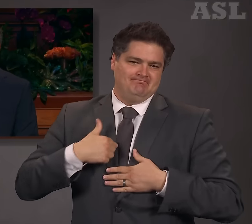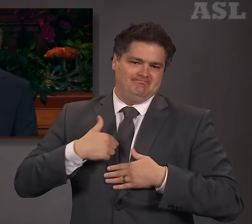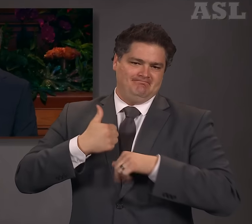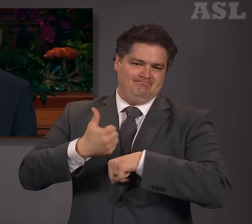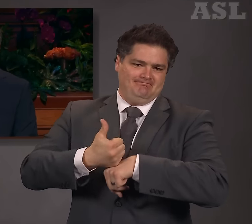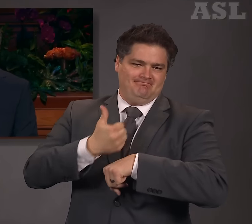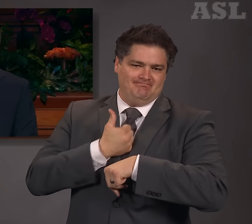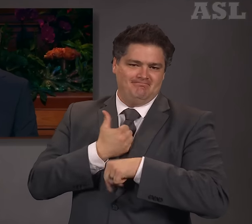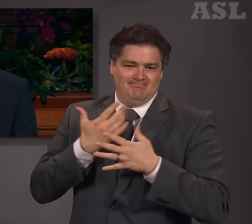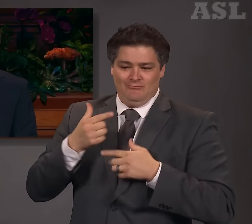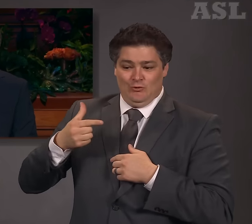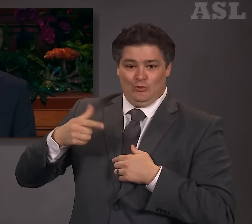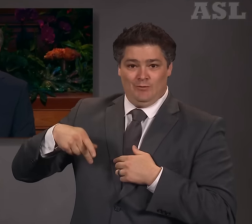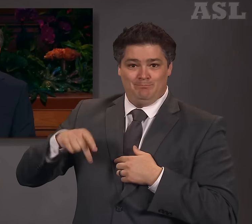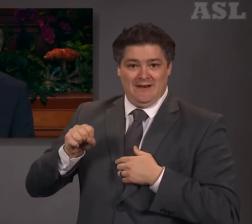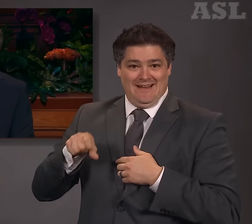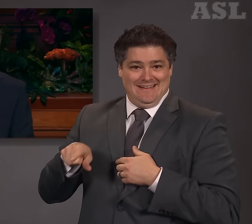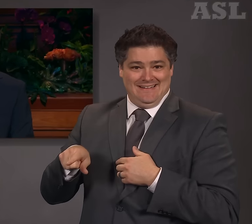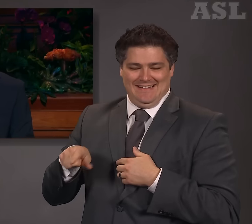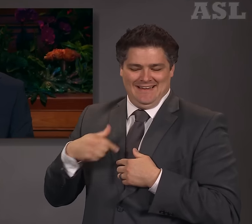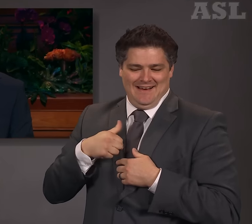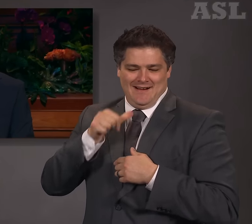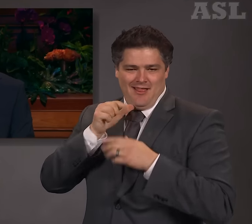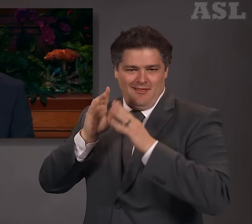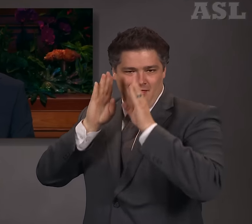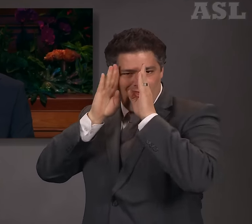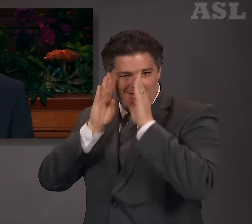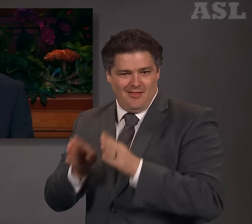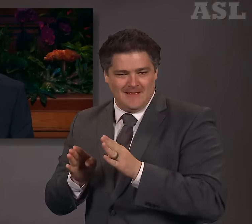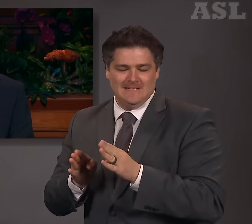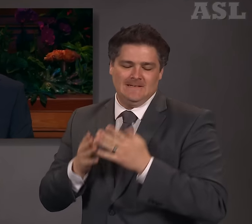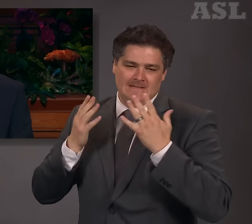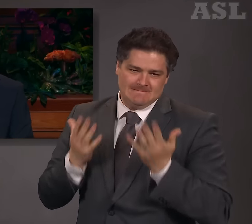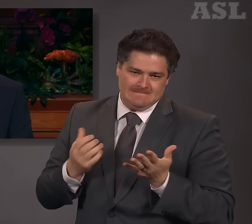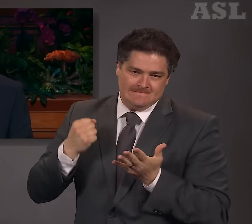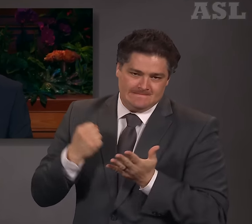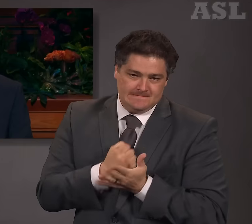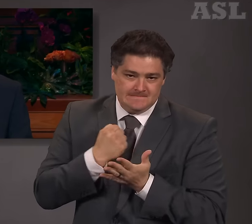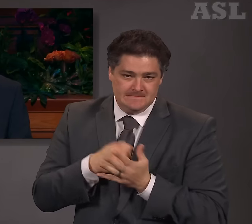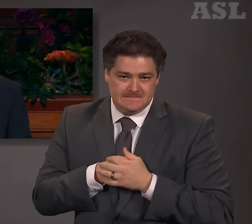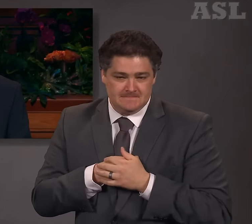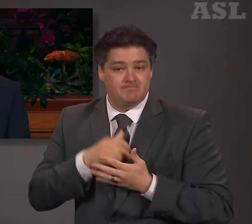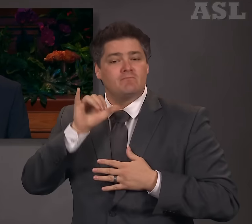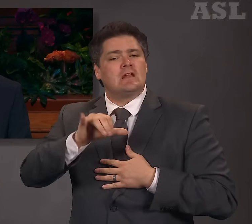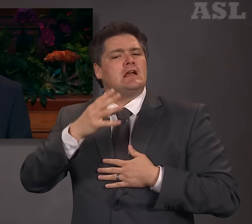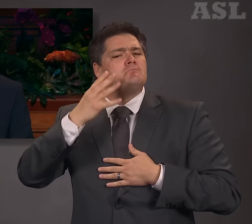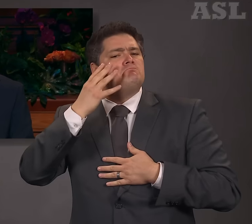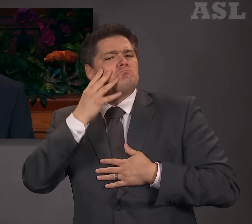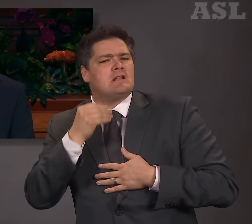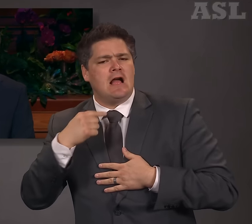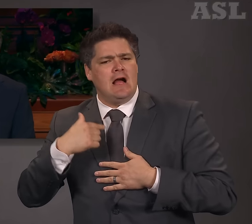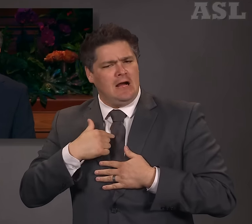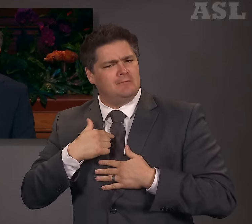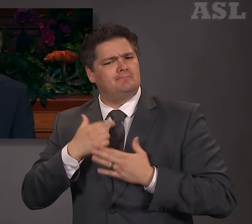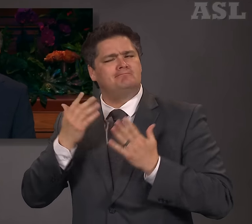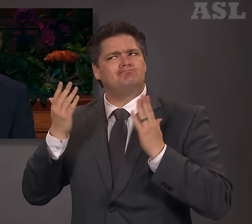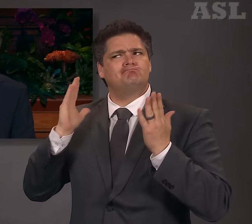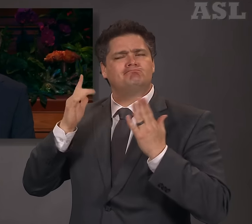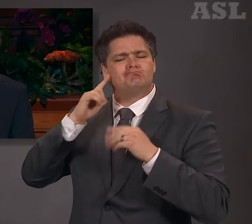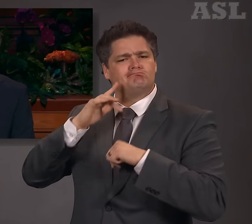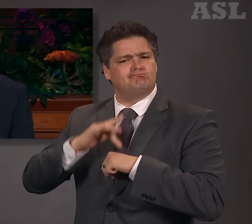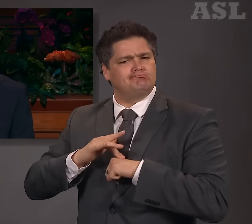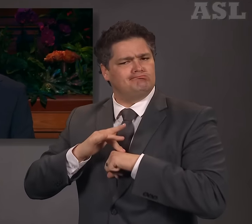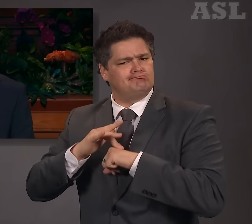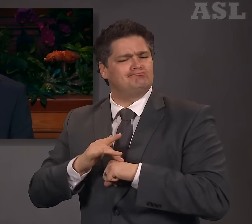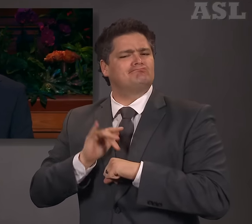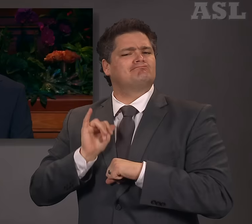to. While on this highway and desperately looking for a way out again, I blamed myself for not paying better